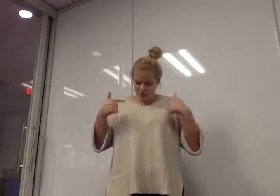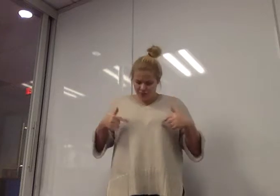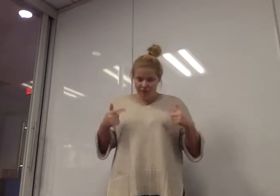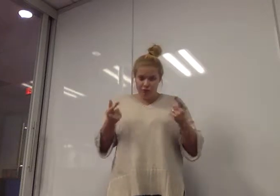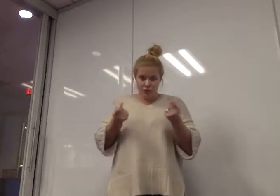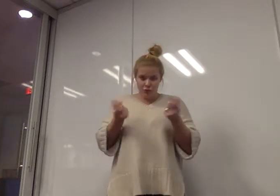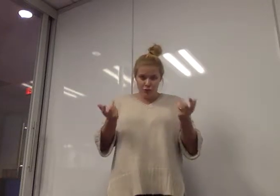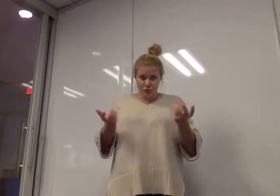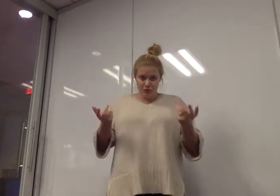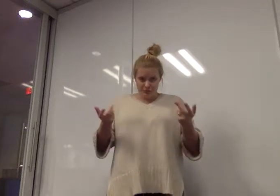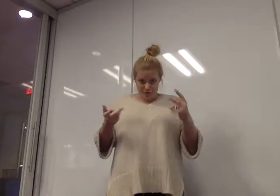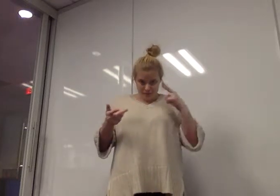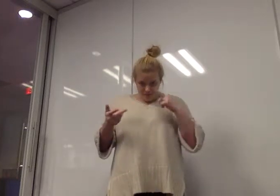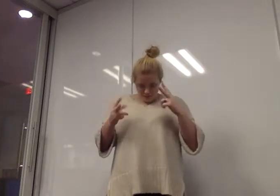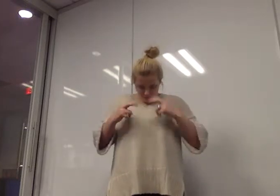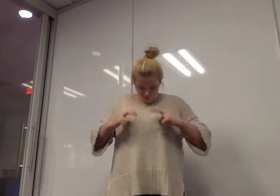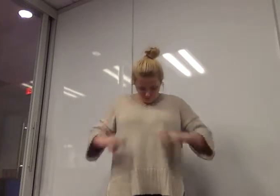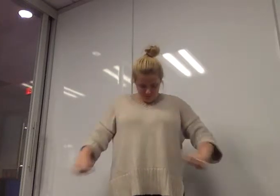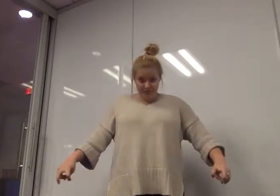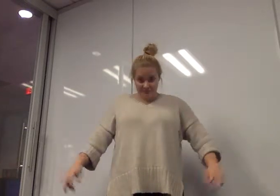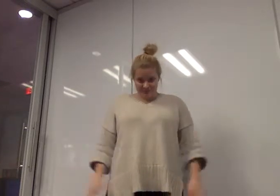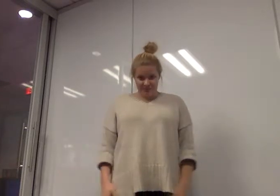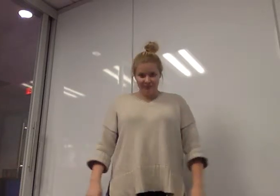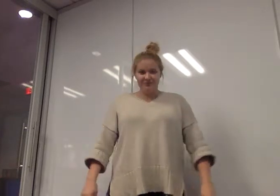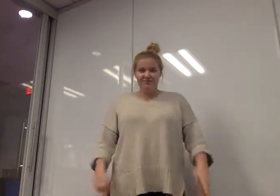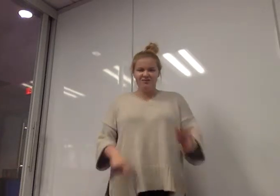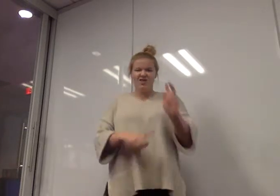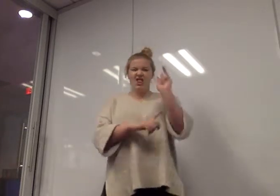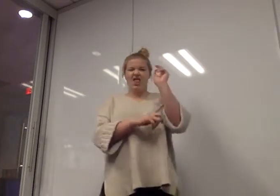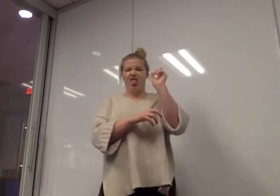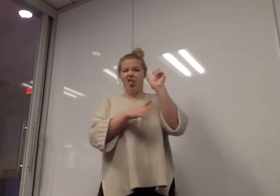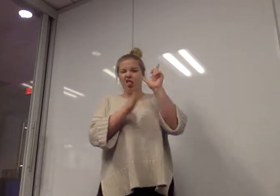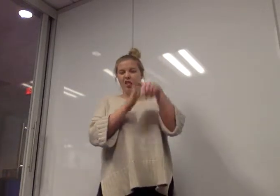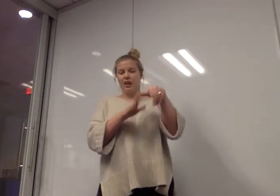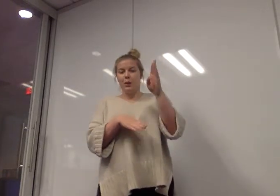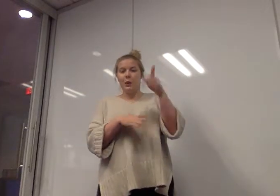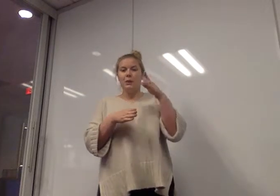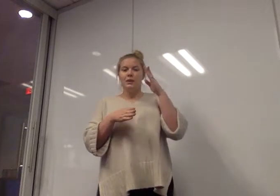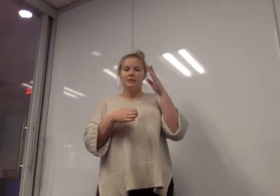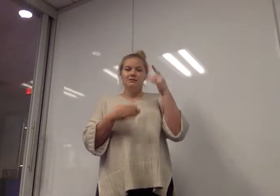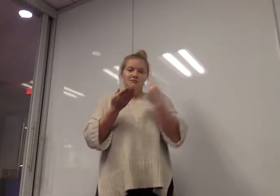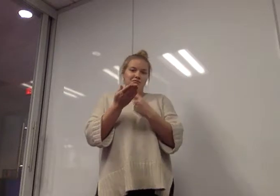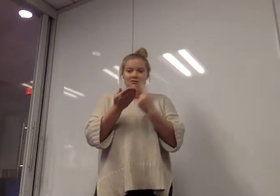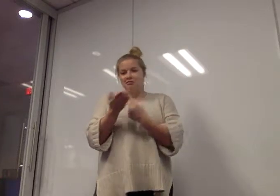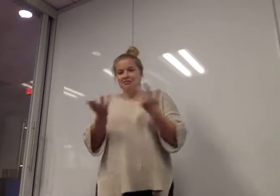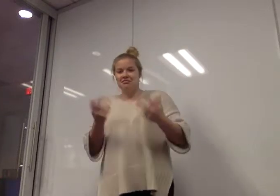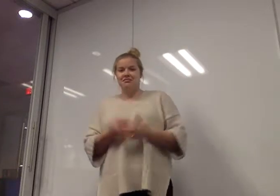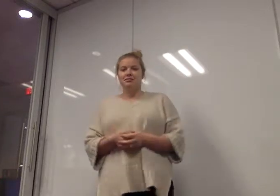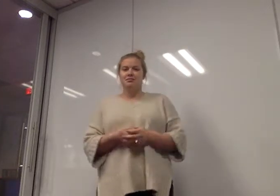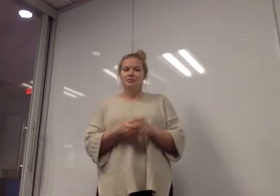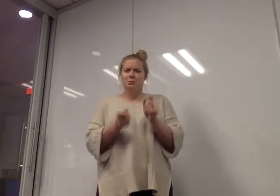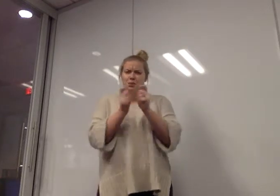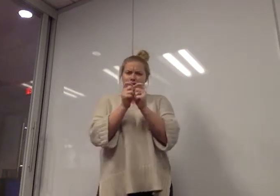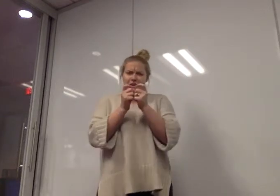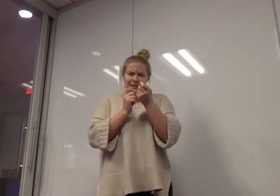come back to that in a few minutes, and I'm hoping that if you sort of learn to tweak this a little bit, it could significantly change the way your